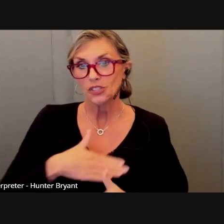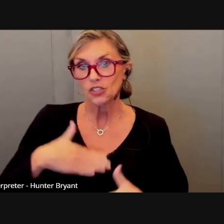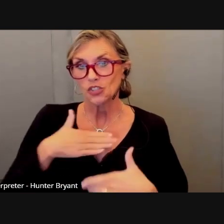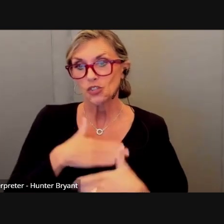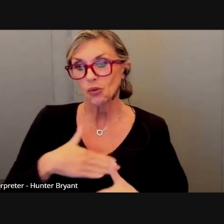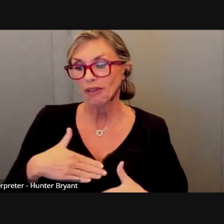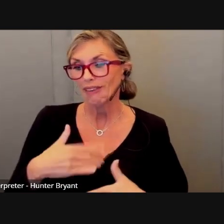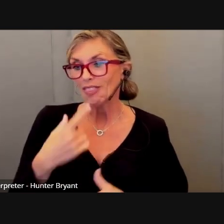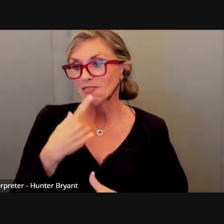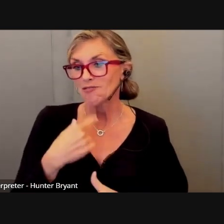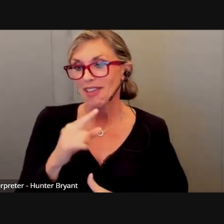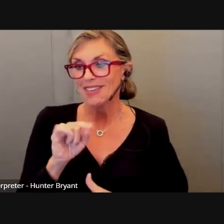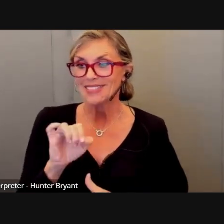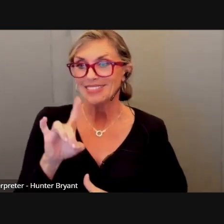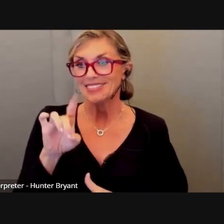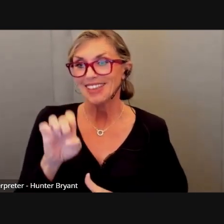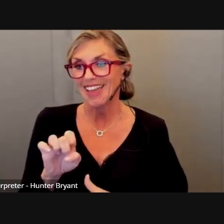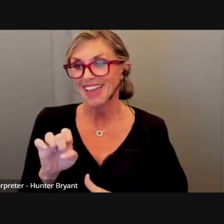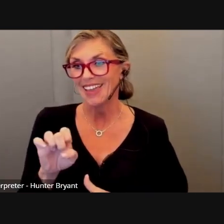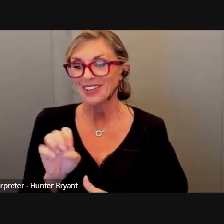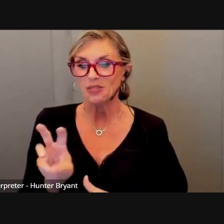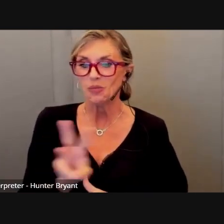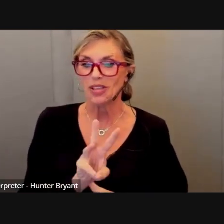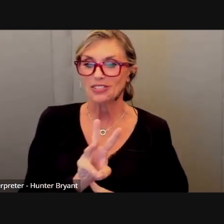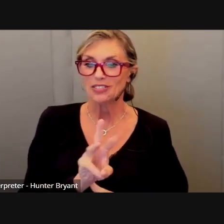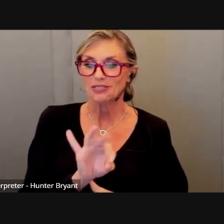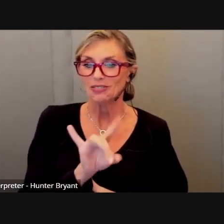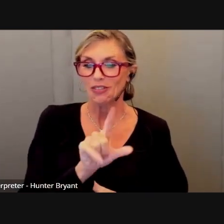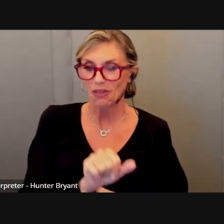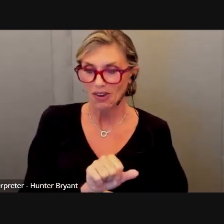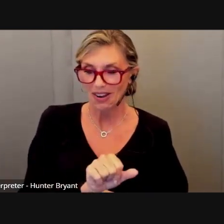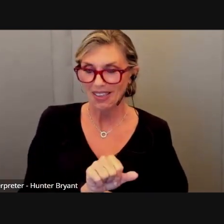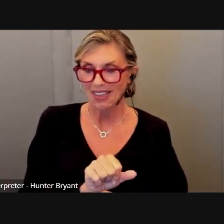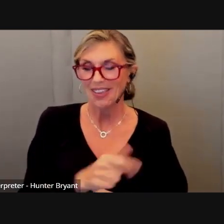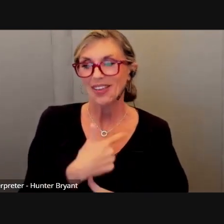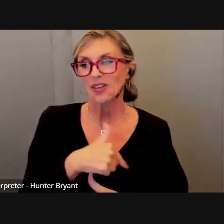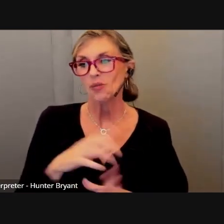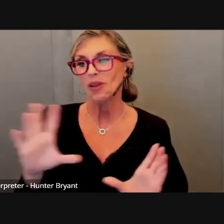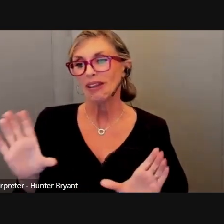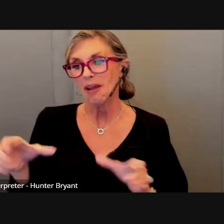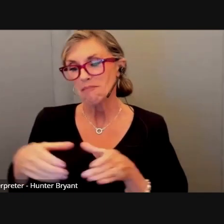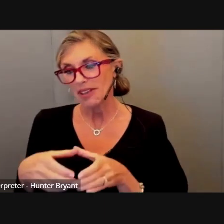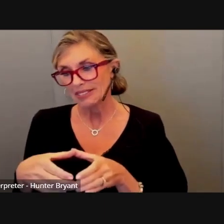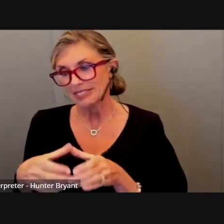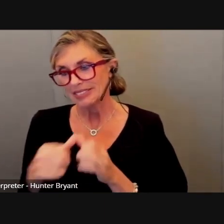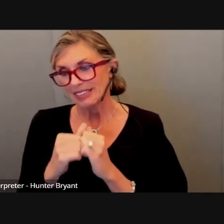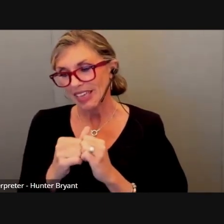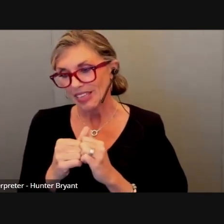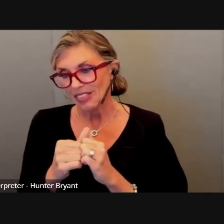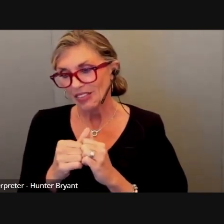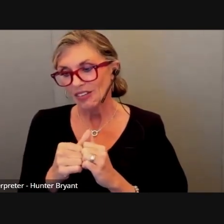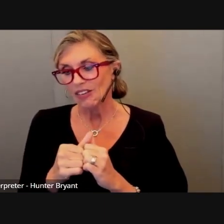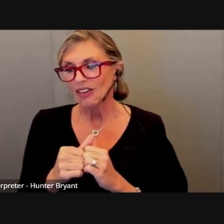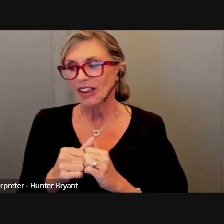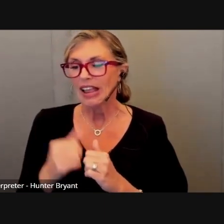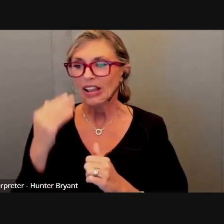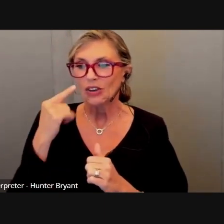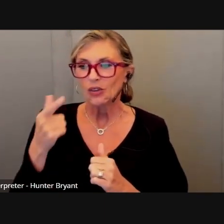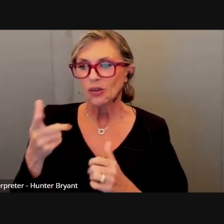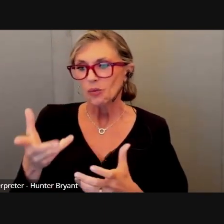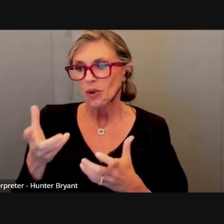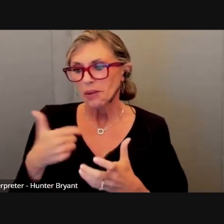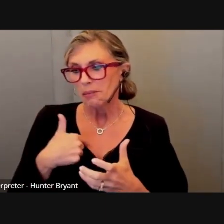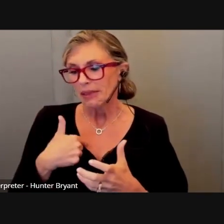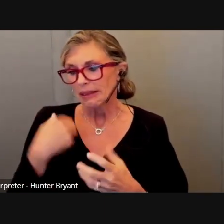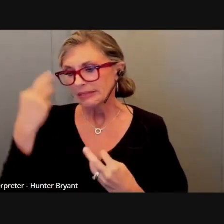Florida. We got back together, and I knew he wanted me to think about how to facilitate